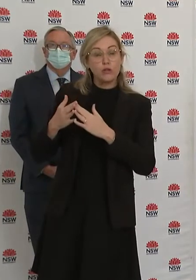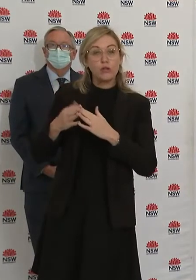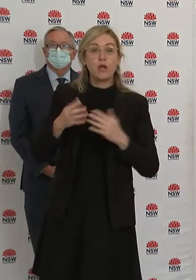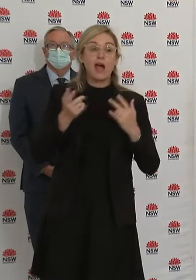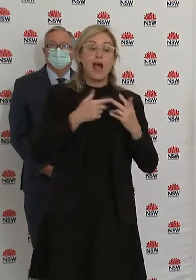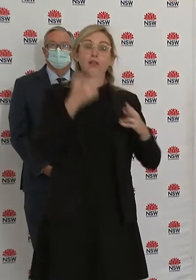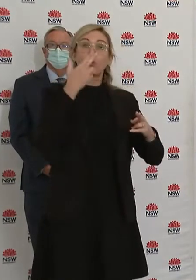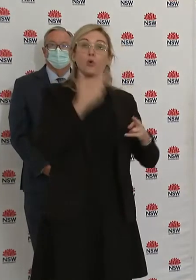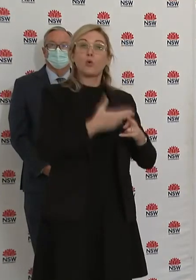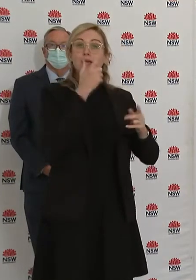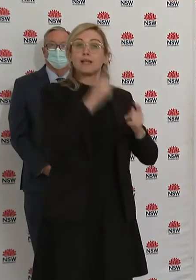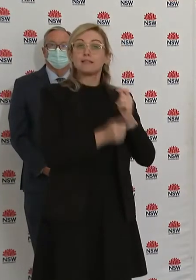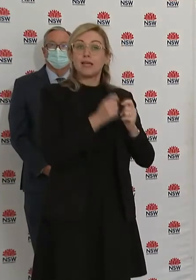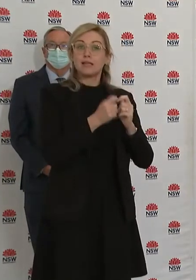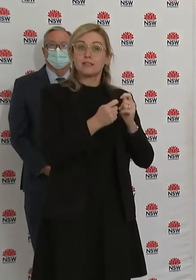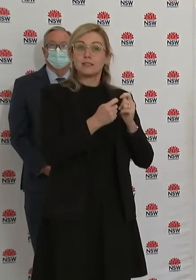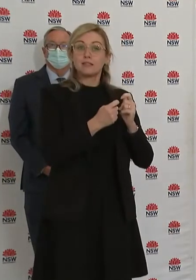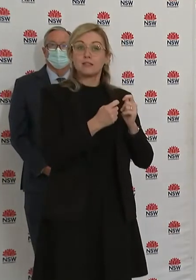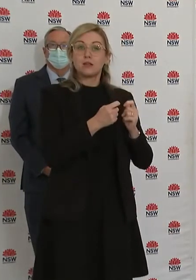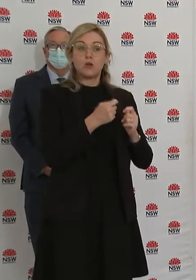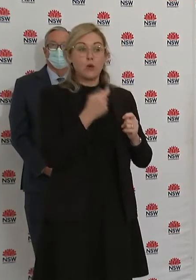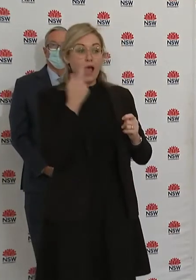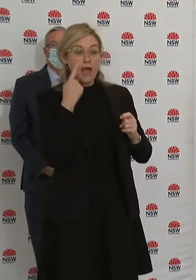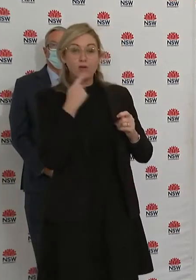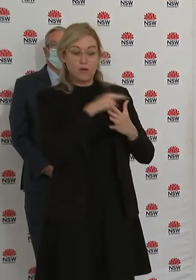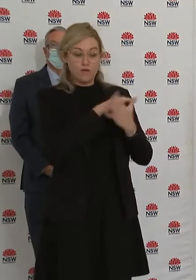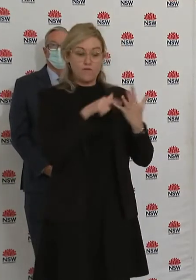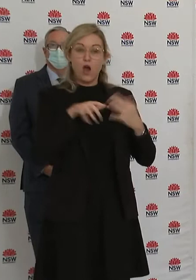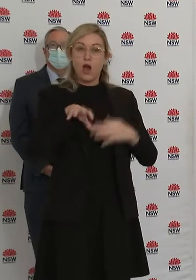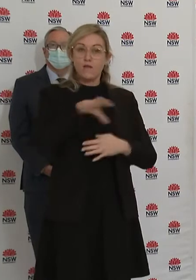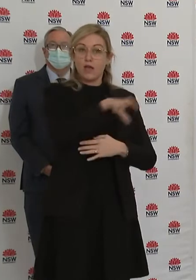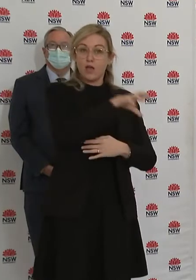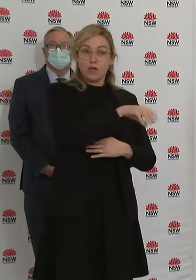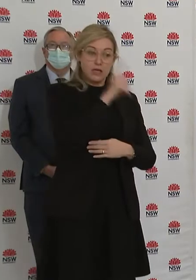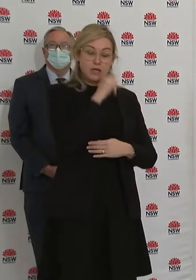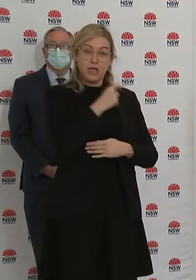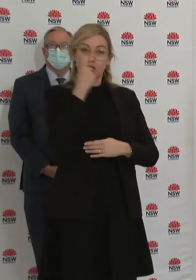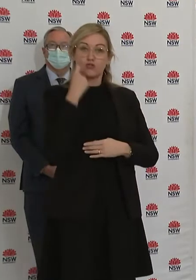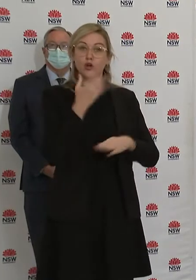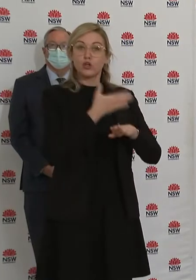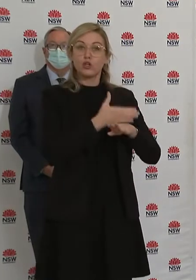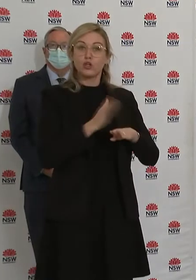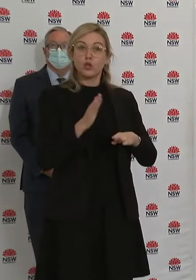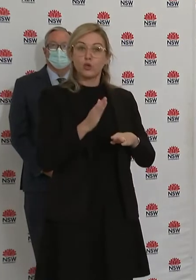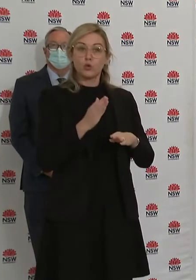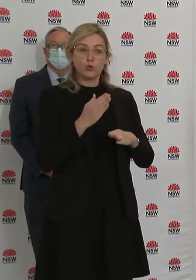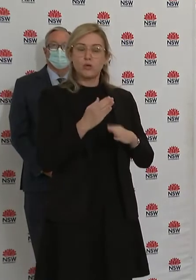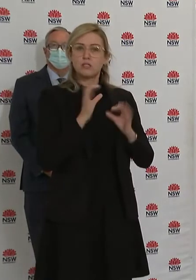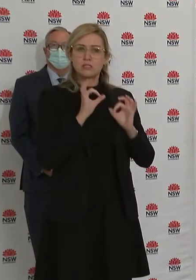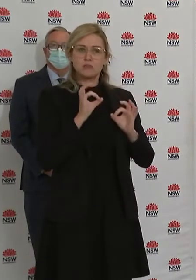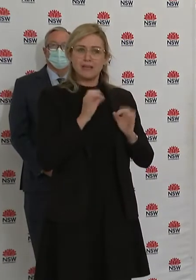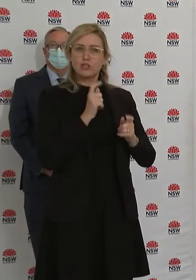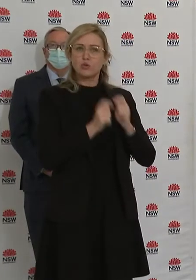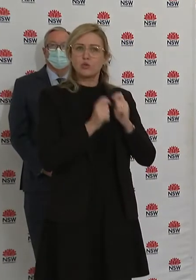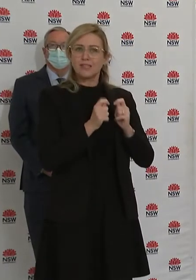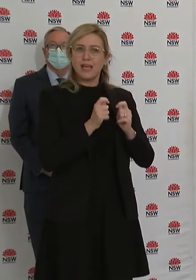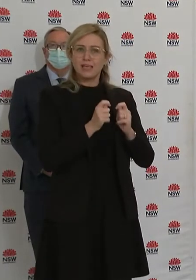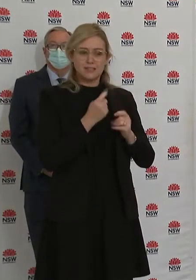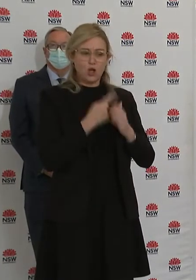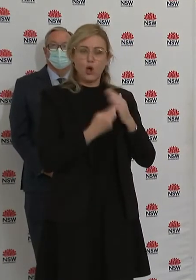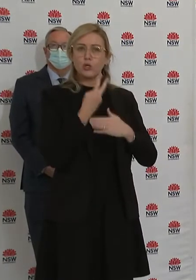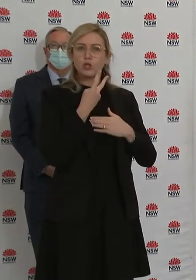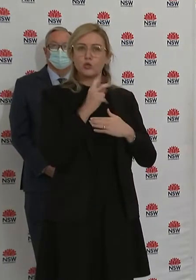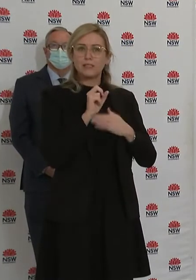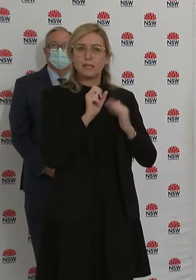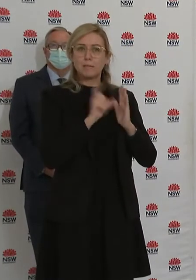standing up, particularly in the affected areas, to try and make sure that some of that testing only takes 20 minutes with a PCR test. So we are looking